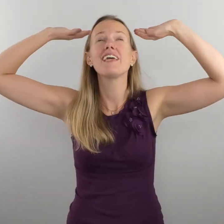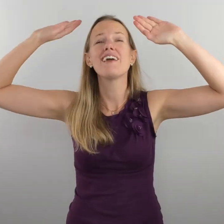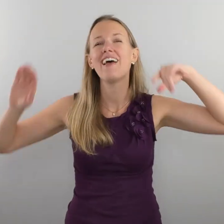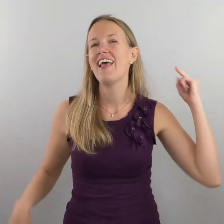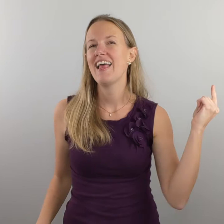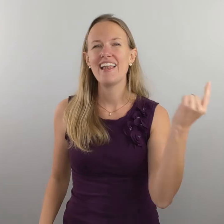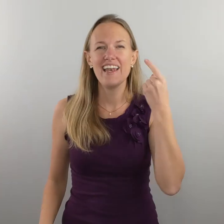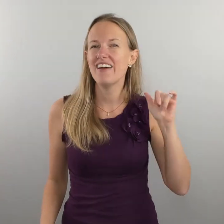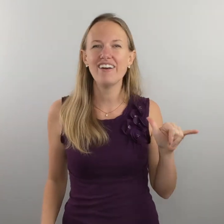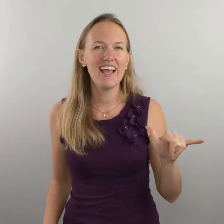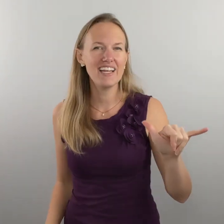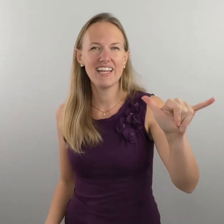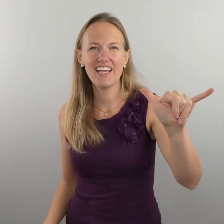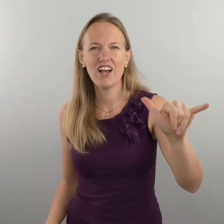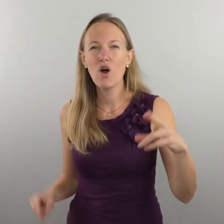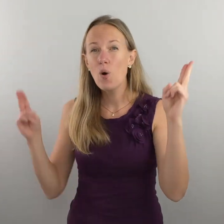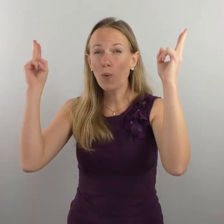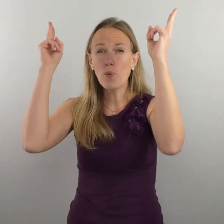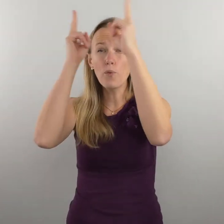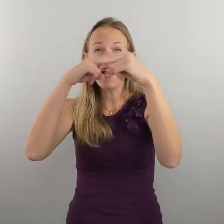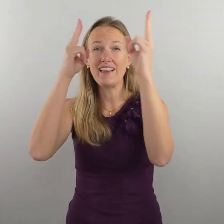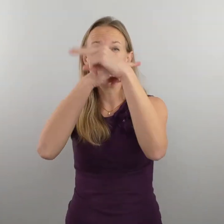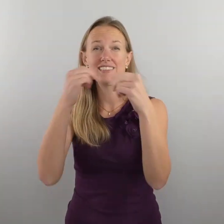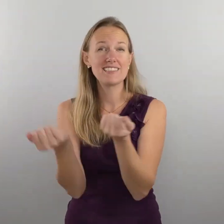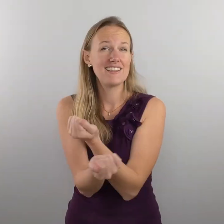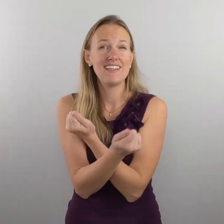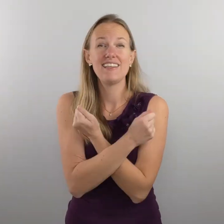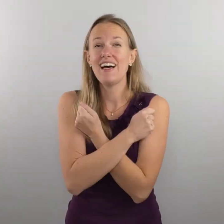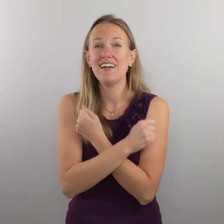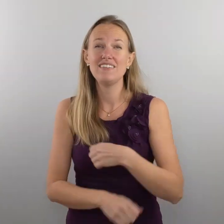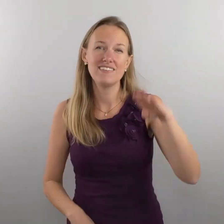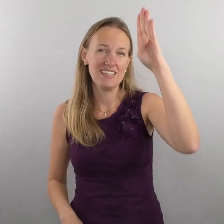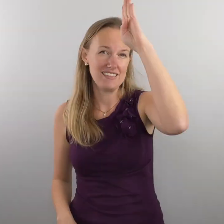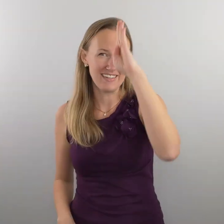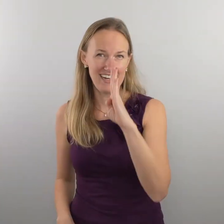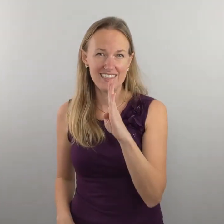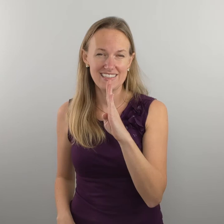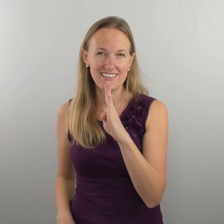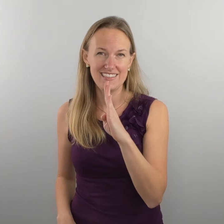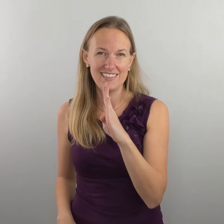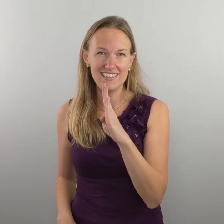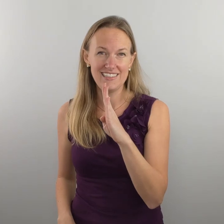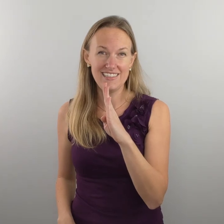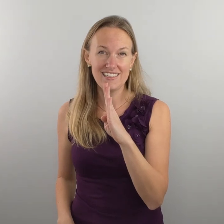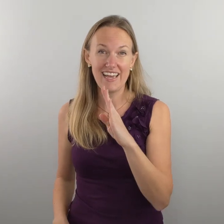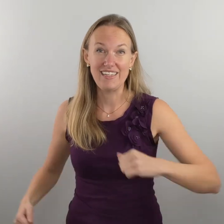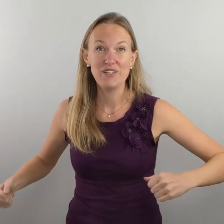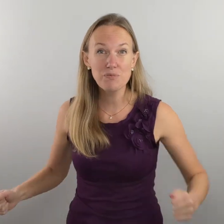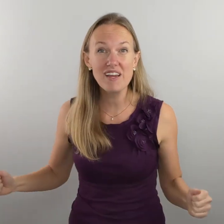overwhelming, never-ending, reckless love of God. Okay, who's brave enough